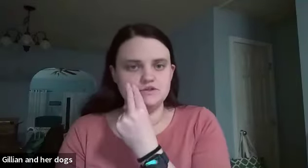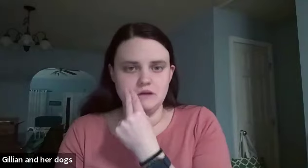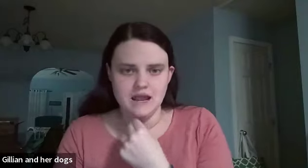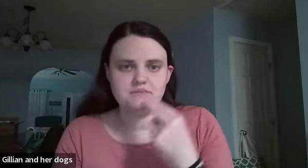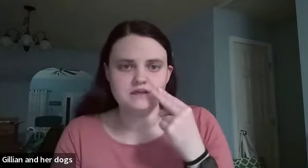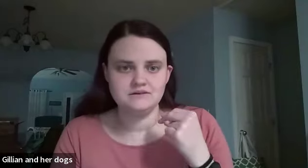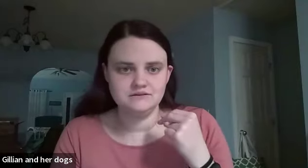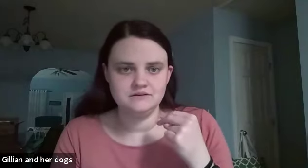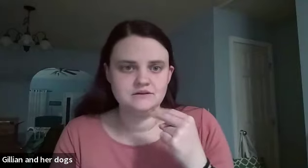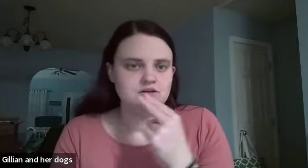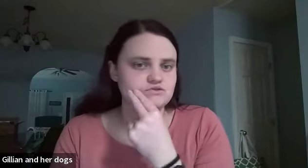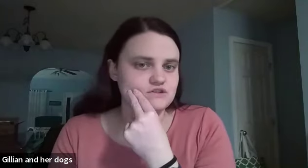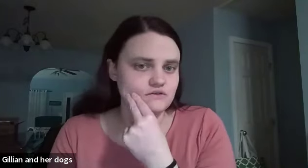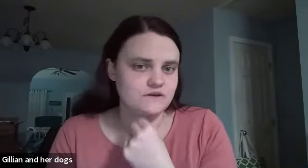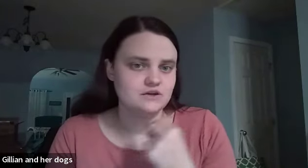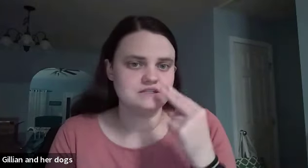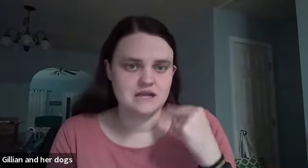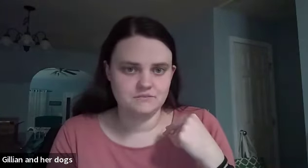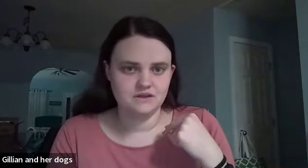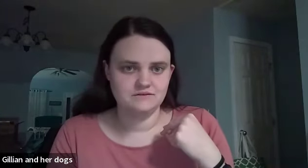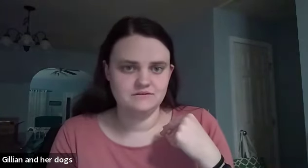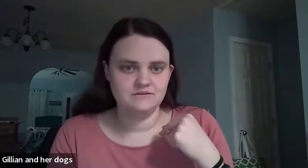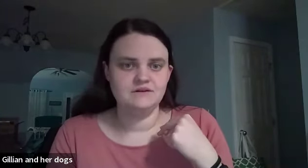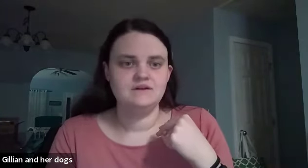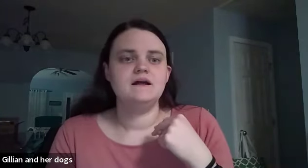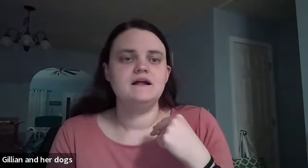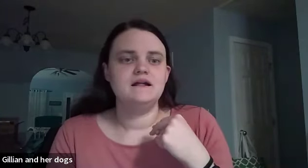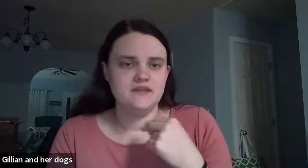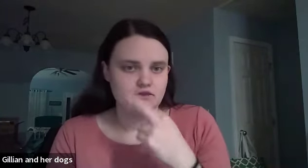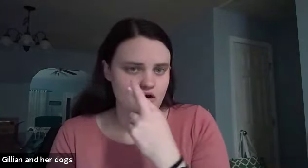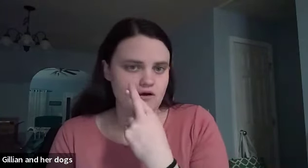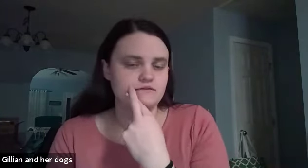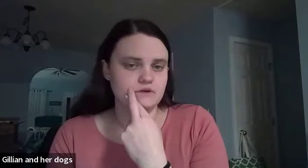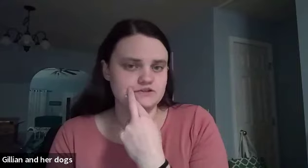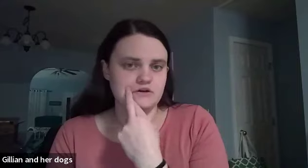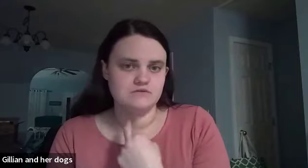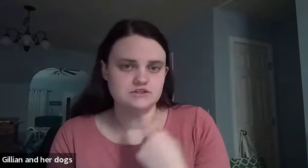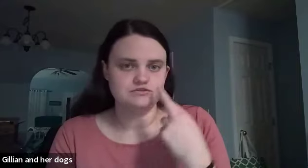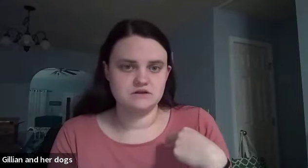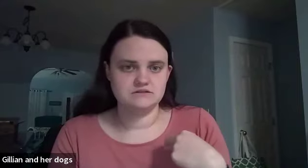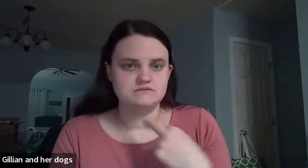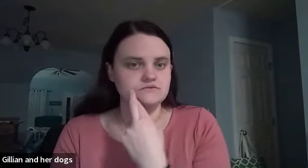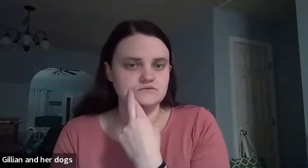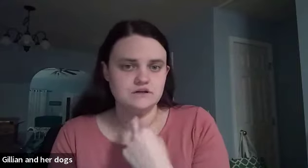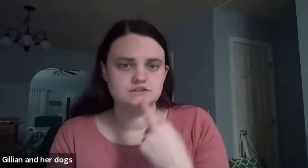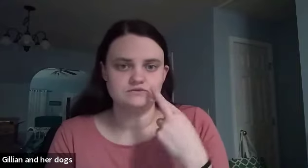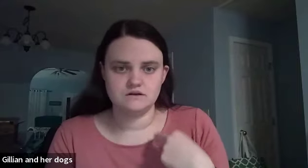So a napkin, so with the two fingers, napkin, and then the R for restaurant, restaurant,